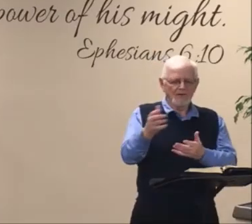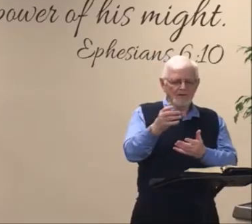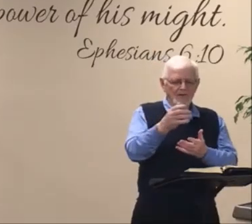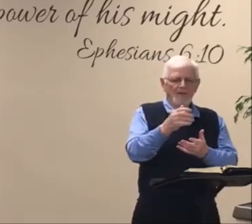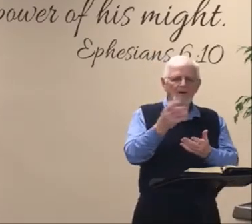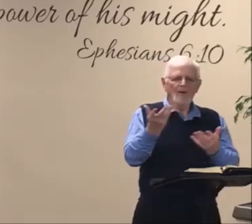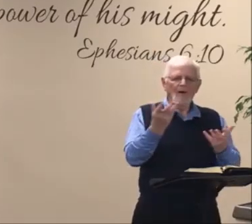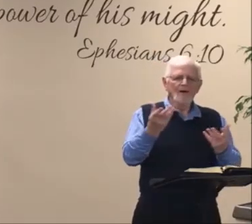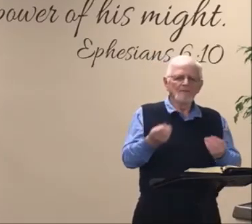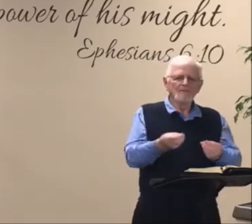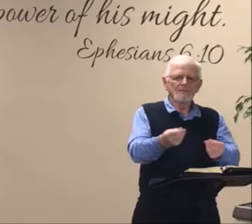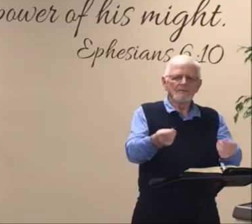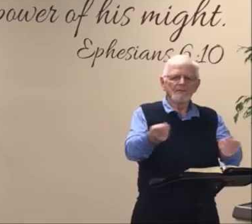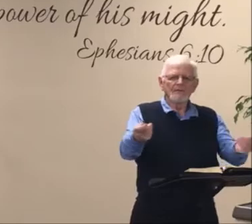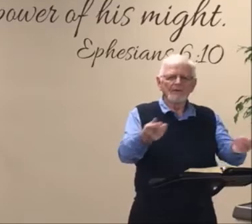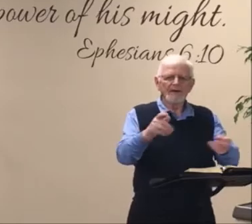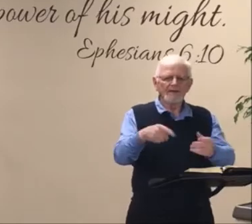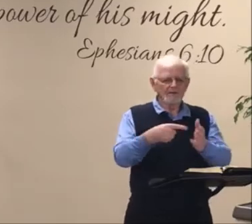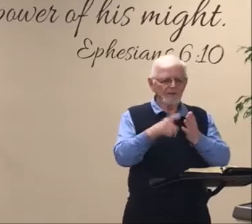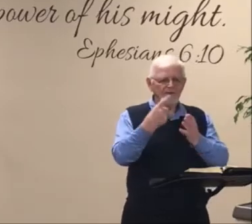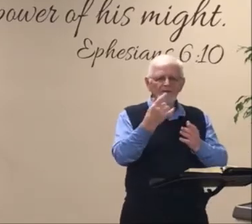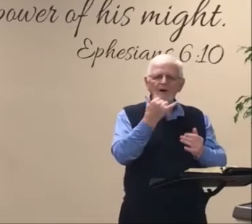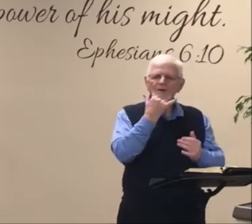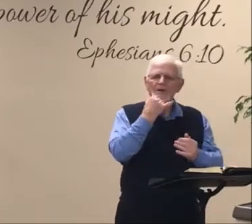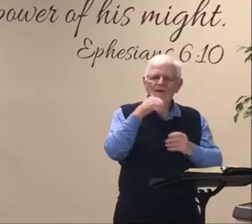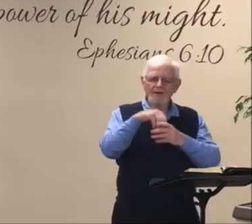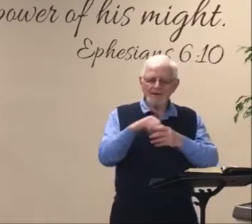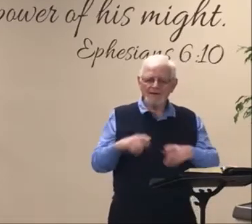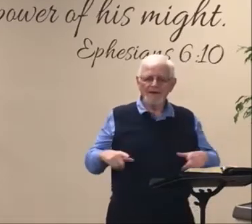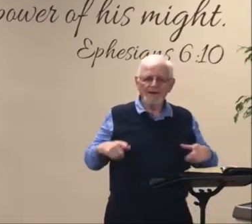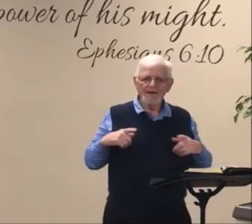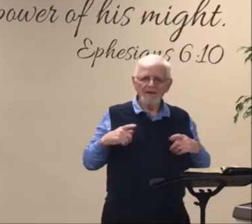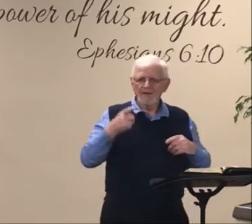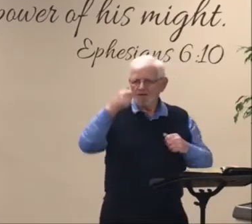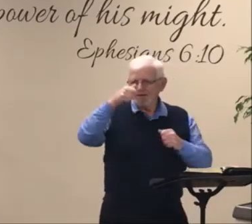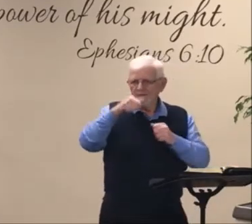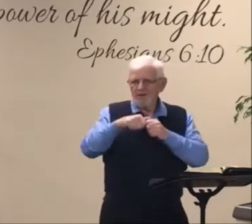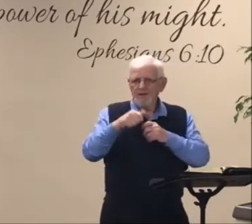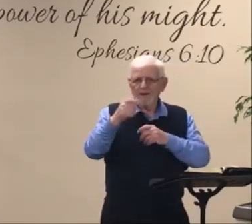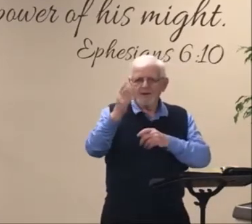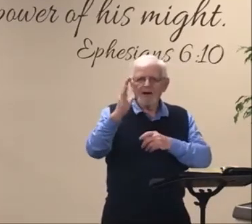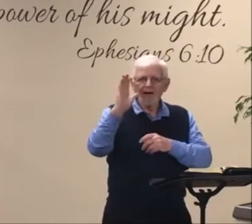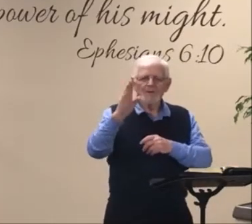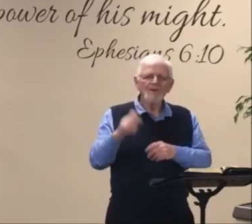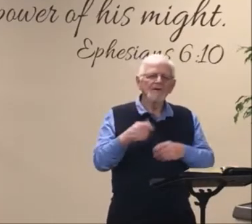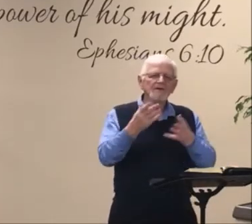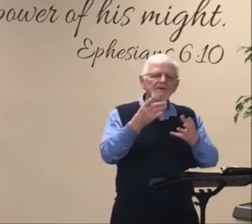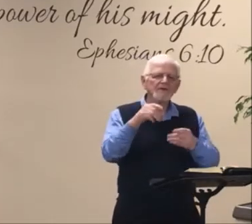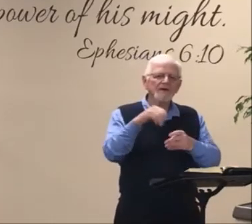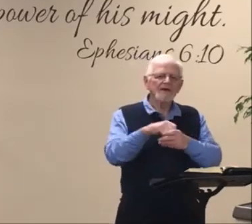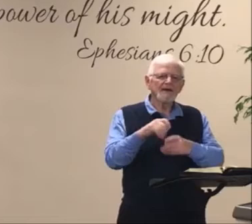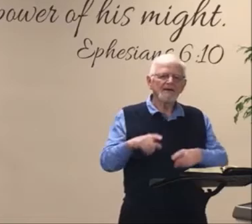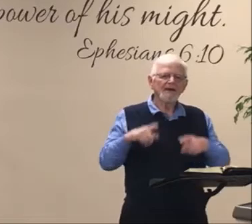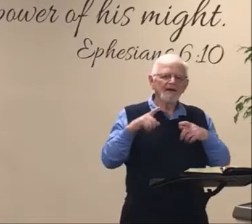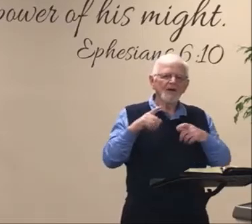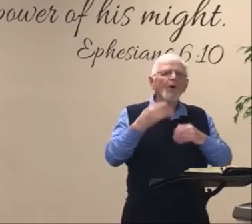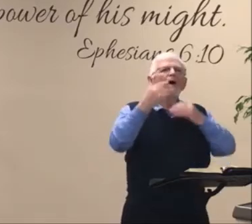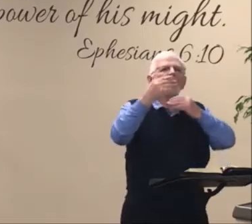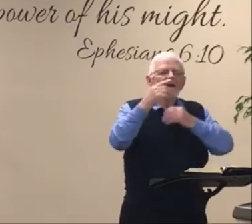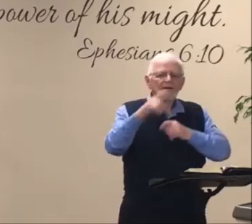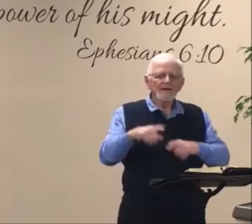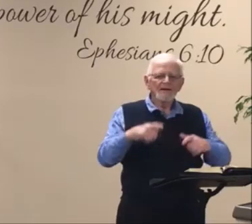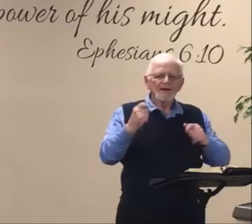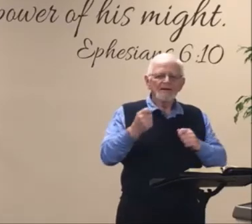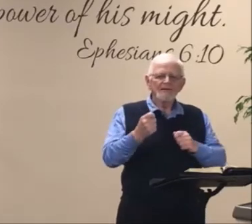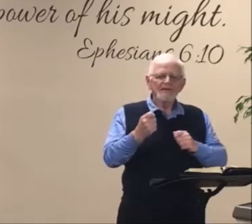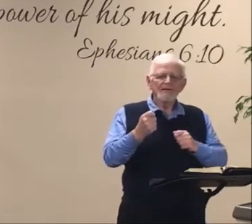sow. And you'll pay for what you do wrong in this life. But remember, God's going to pay you in this life or in the next life for everything